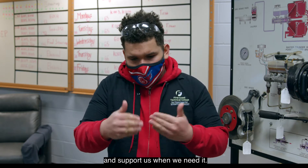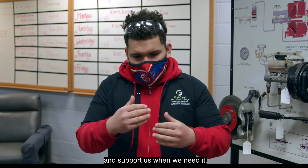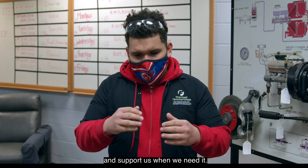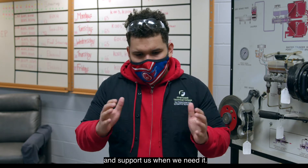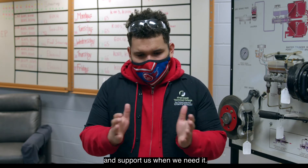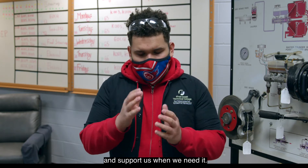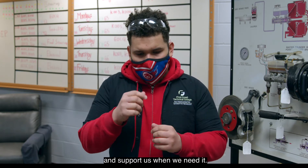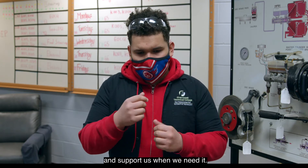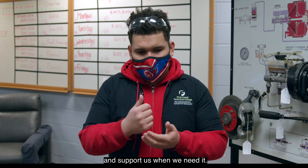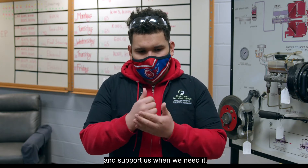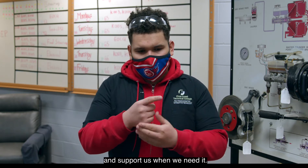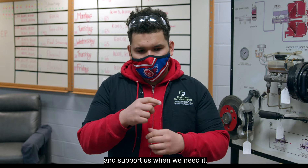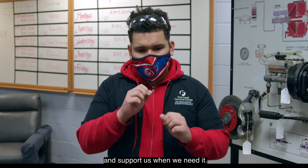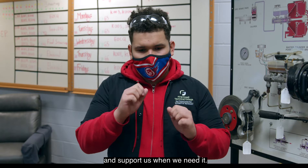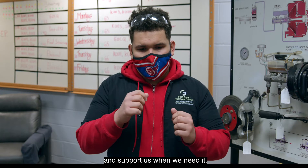it.